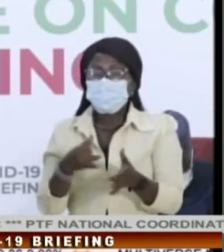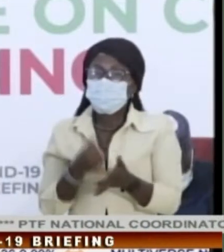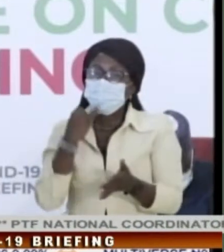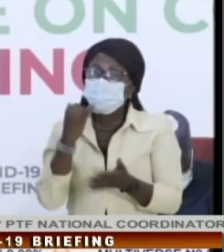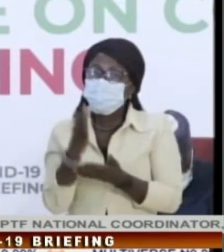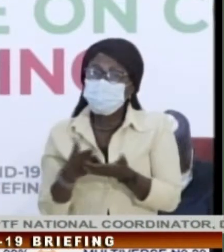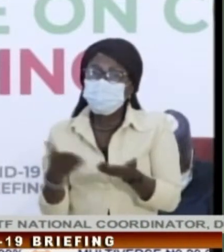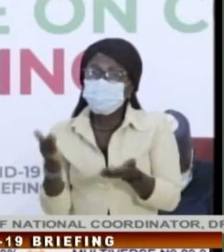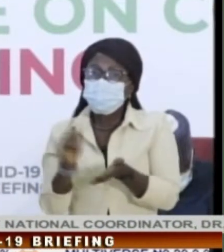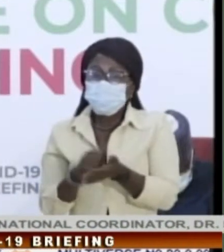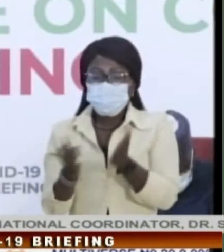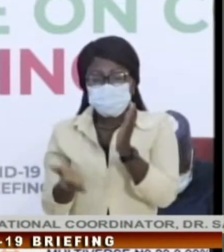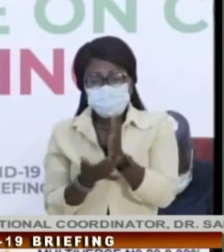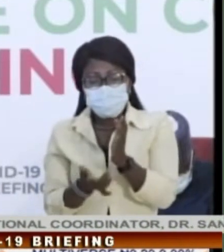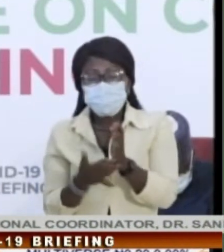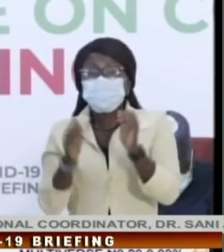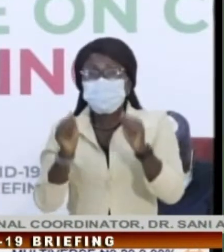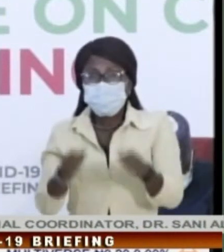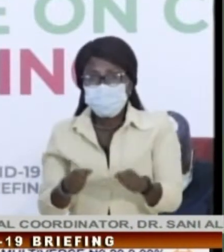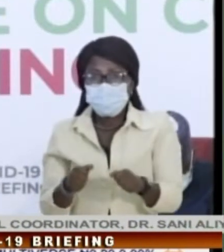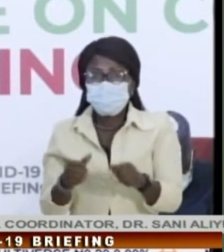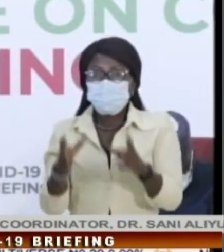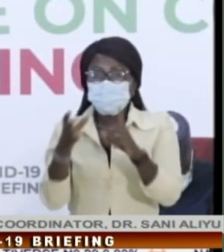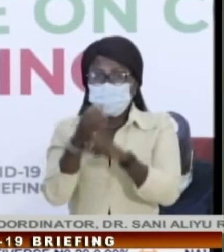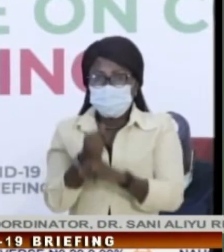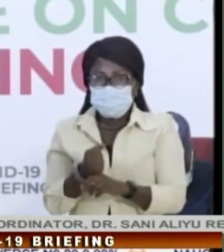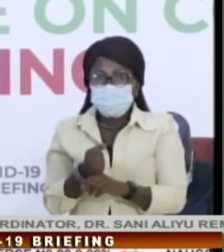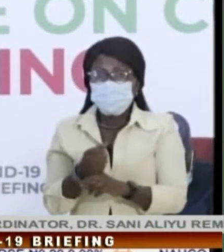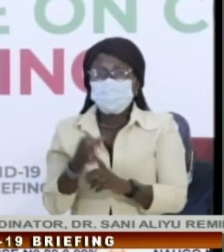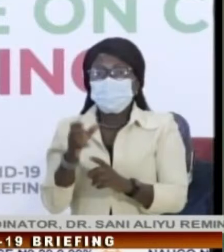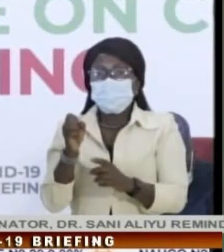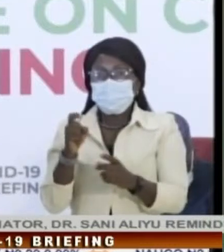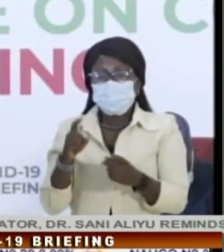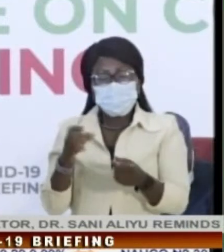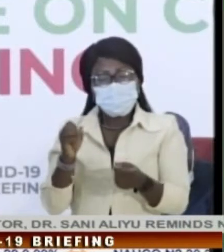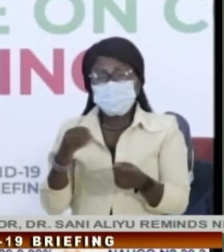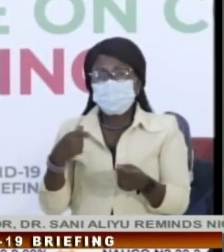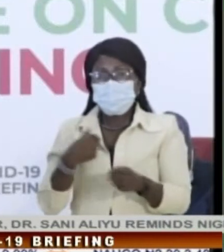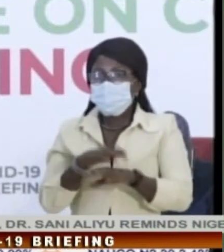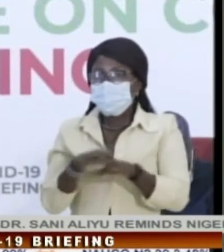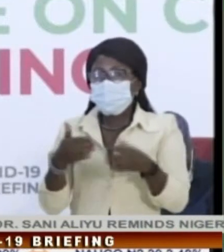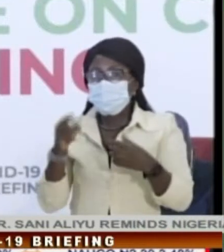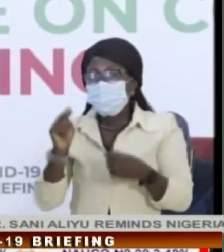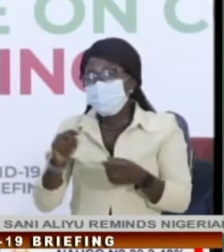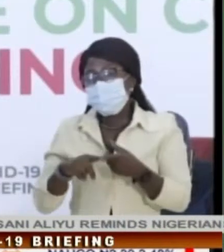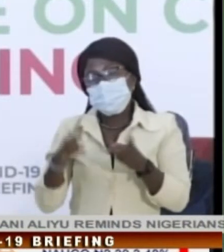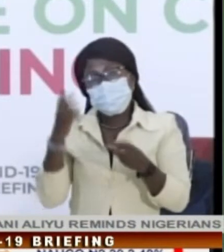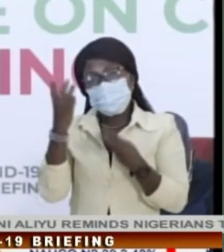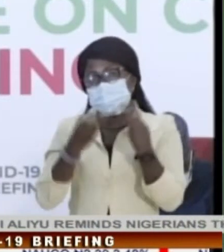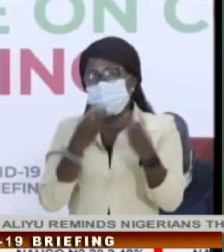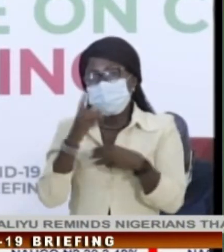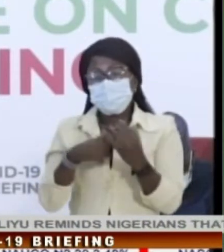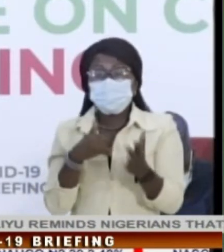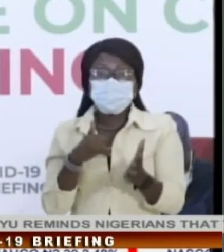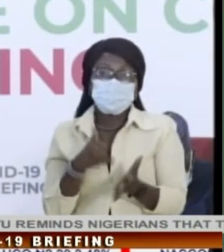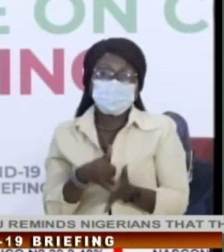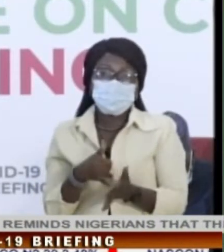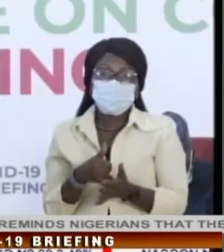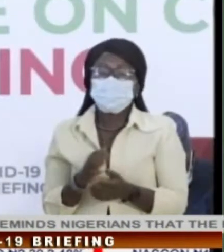thing that technology is also advanced enough to be able to produce vaccines in such a short time as to